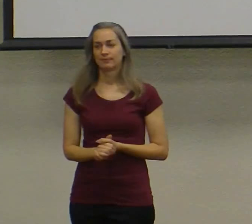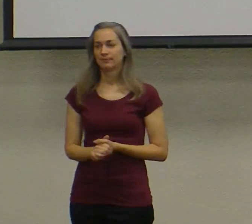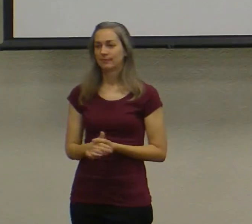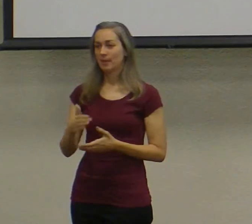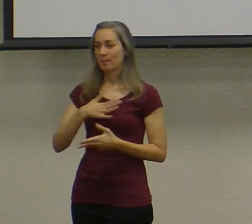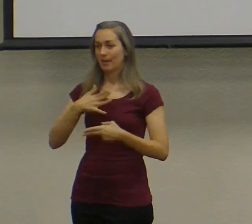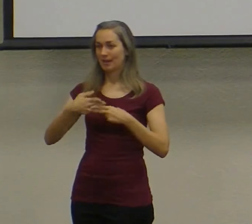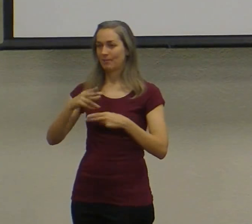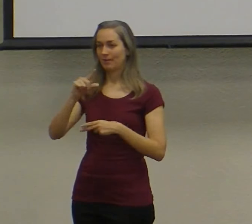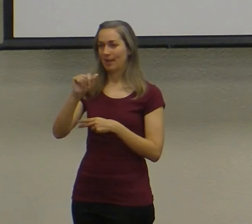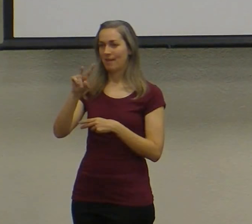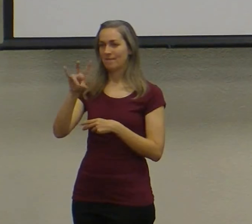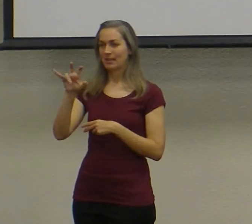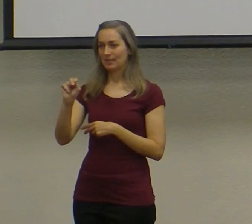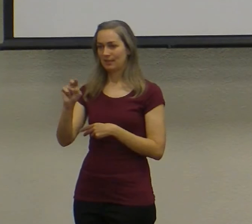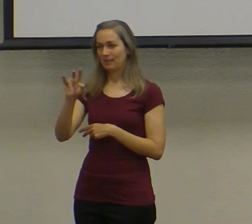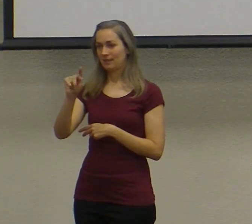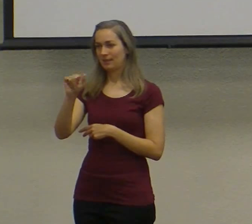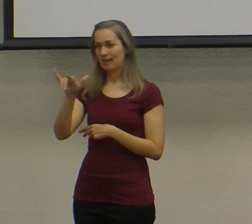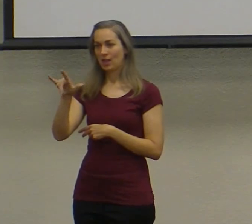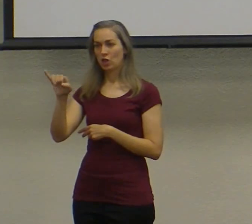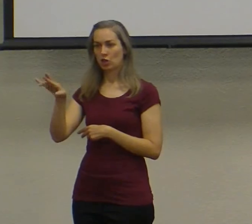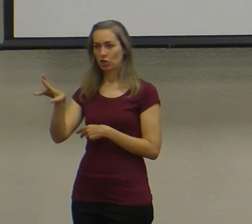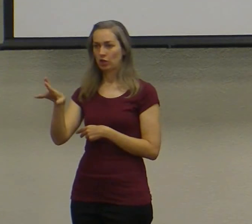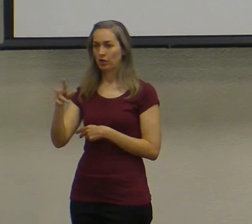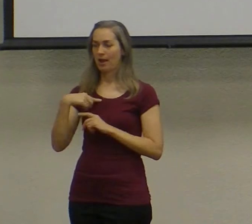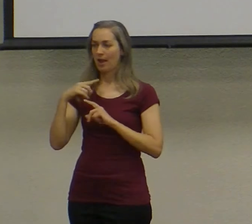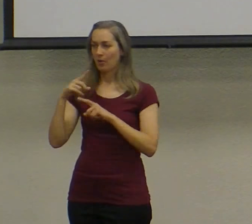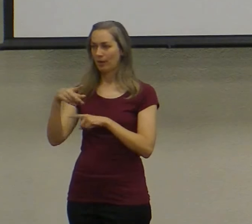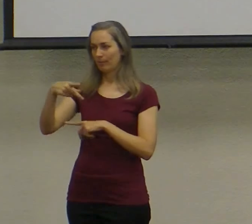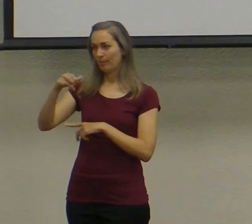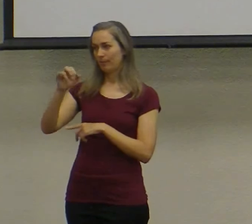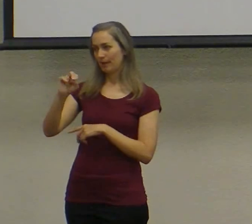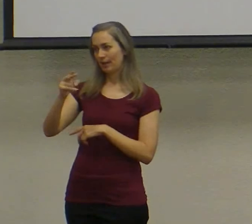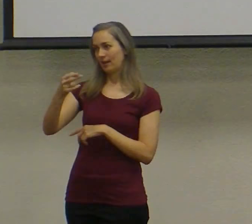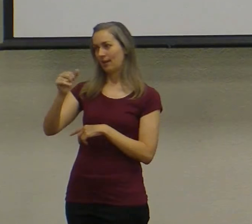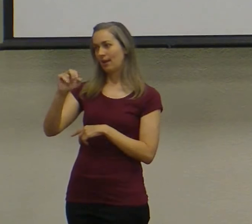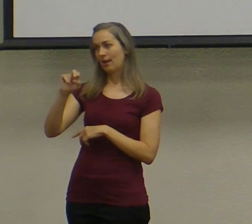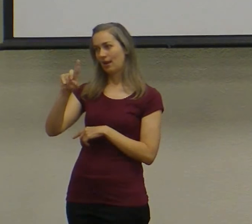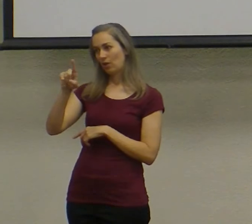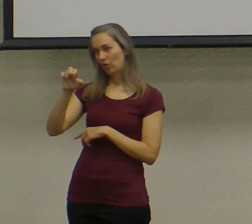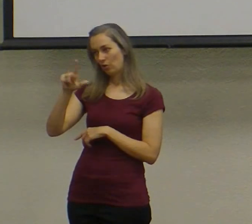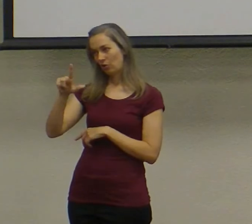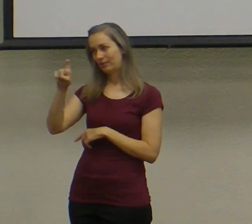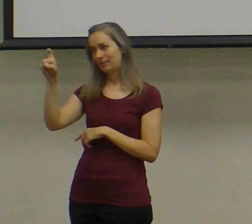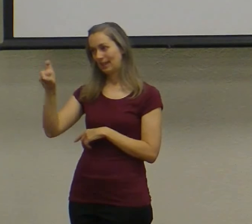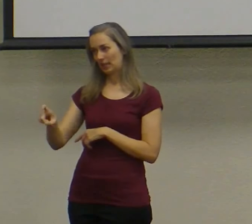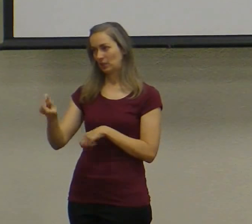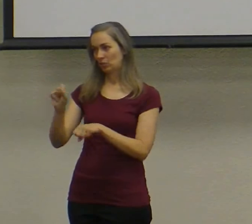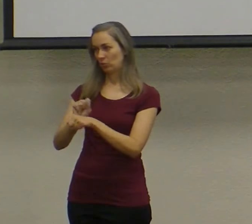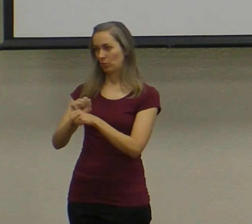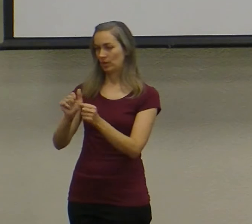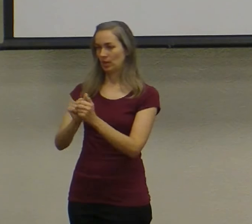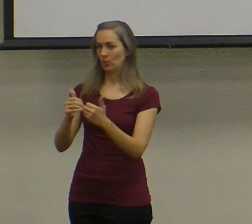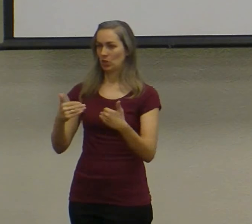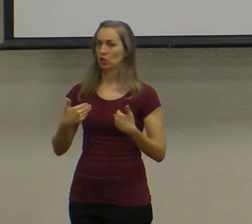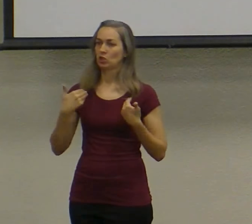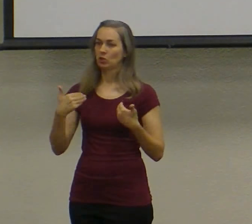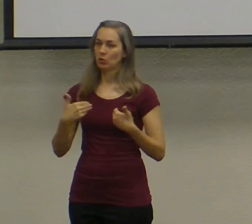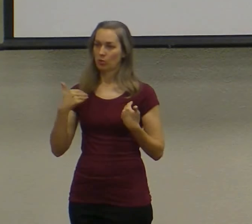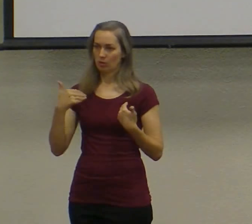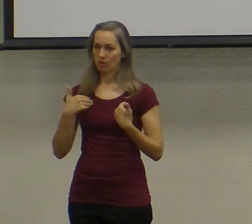My name is Gavin Taylor, and I spent my summer in Panhandle, Texas, working with the youth in the